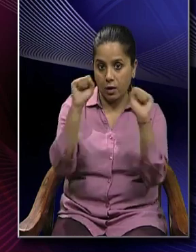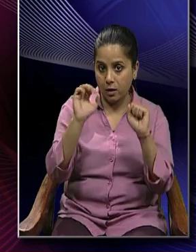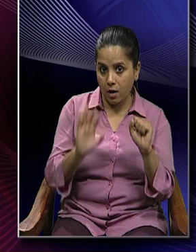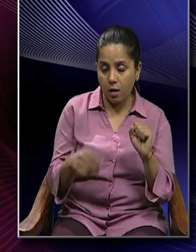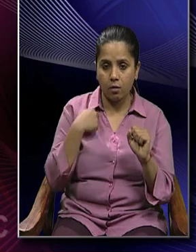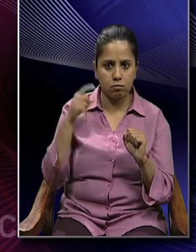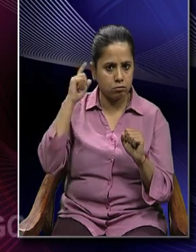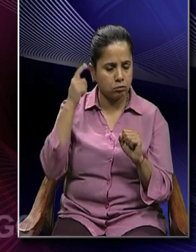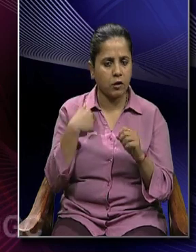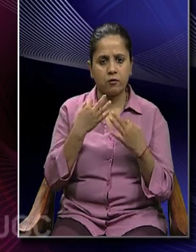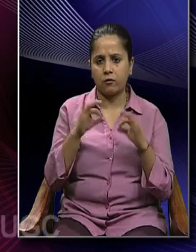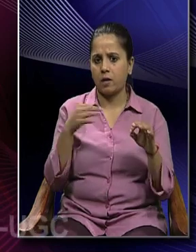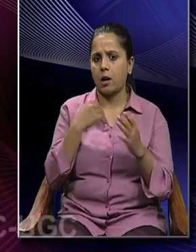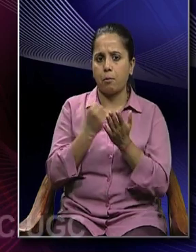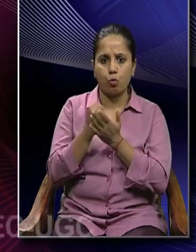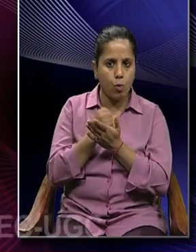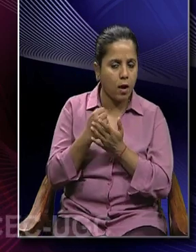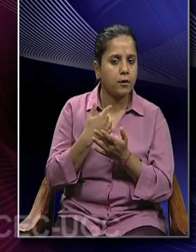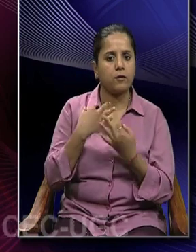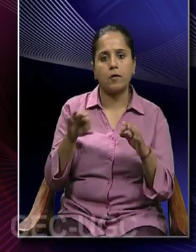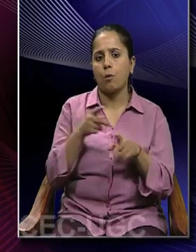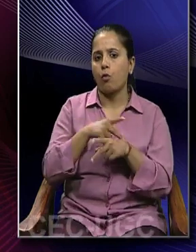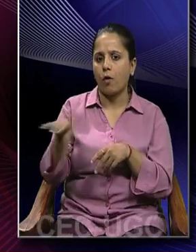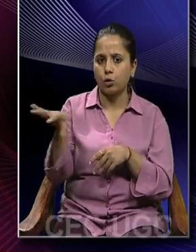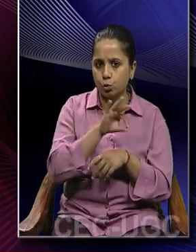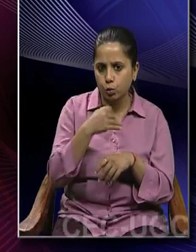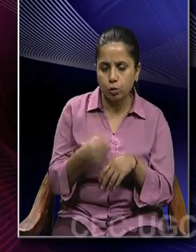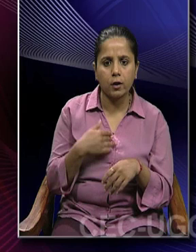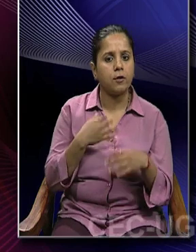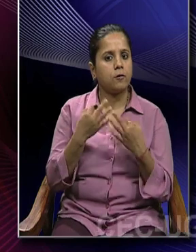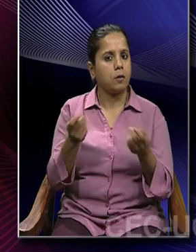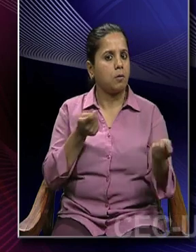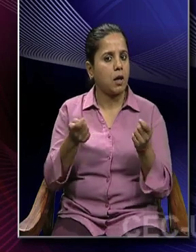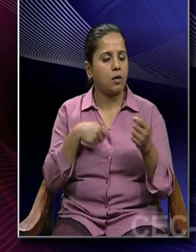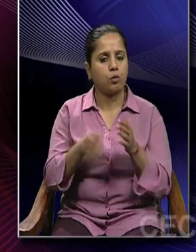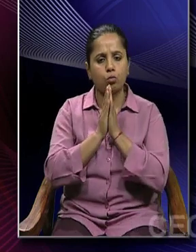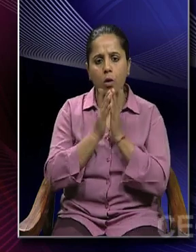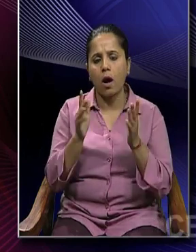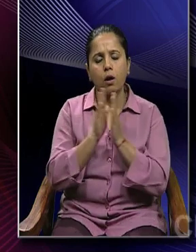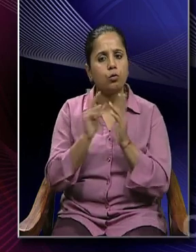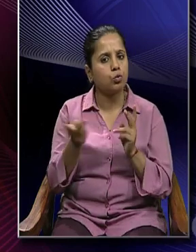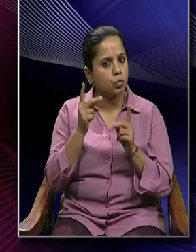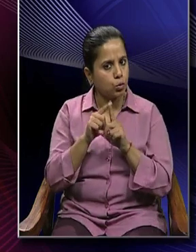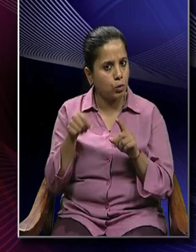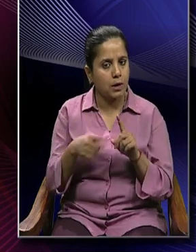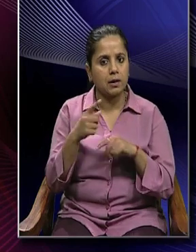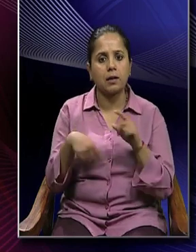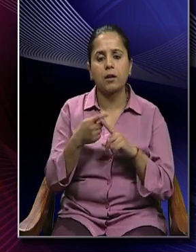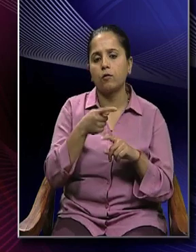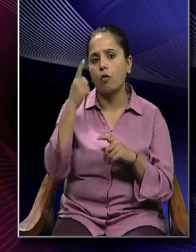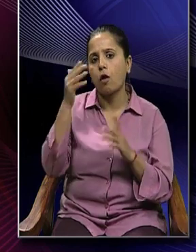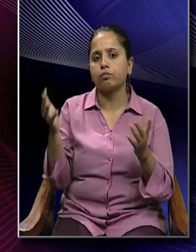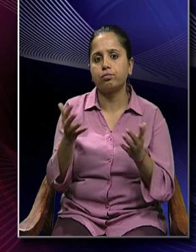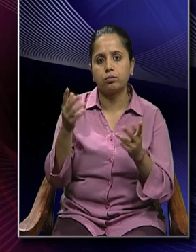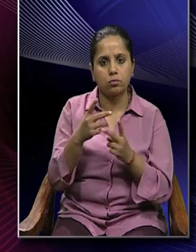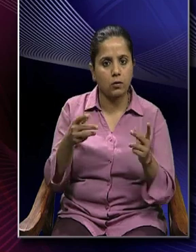conscience and free profession, practice and propagation of religion, freedom to manage the religious affairs, freedom to pay taxes for the promotion of